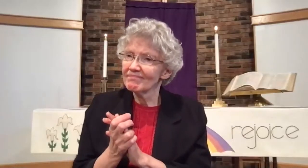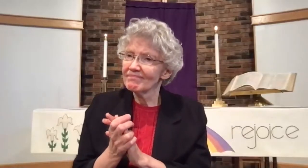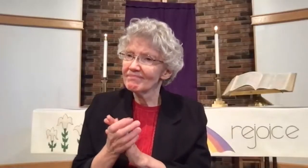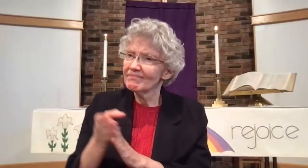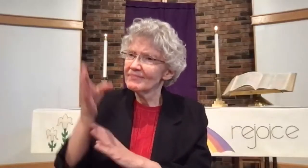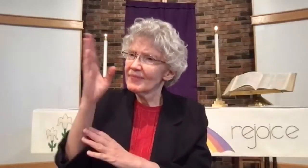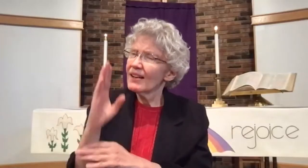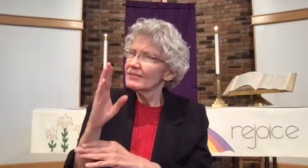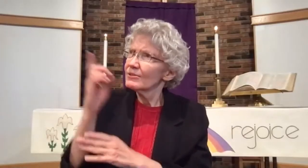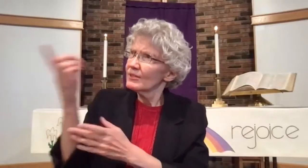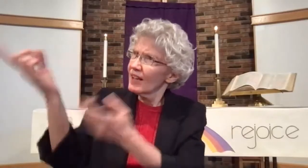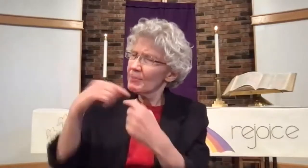An offering prayer.